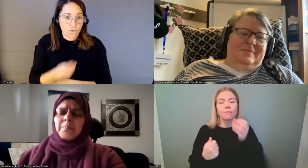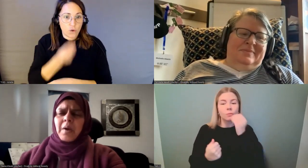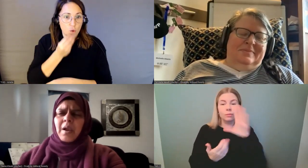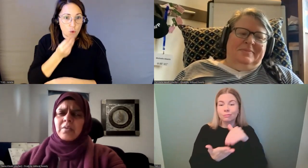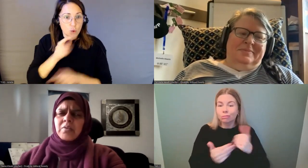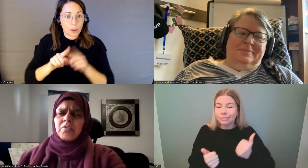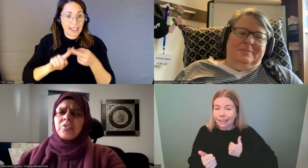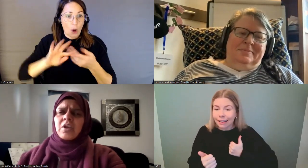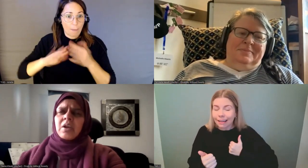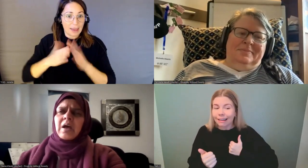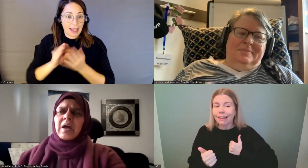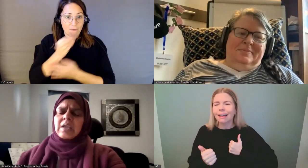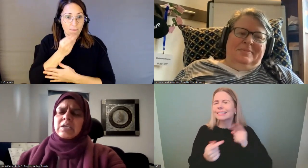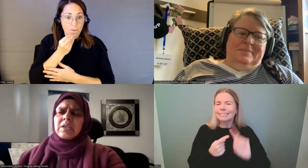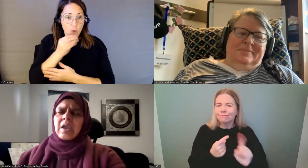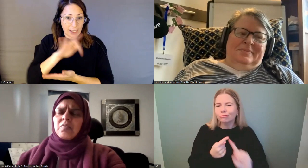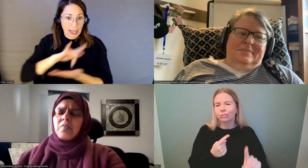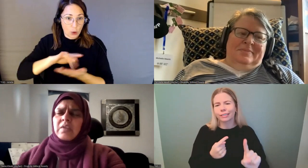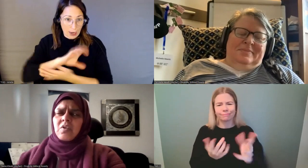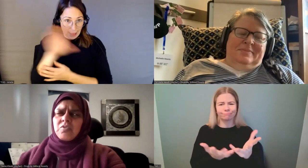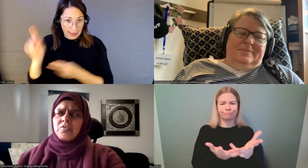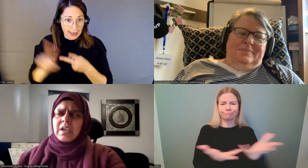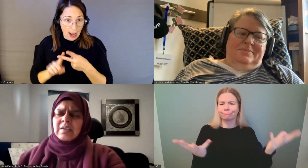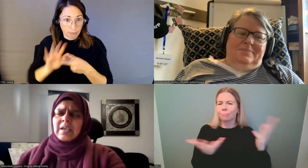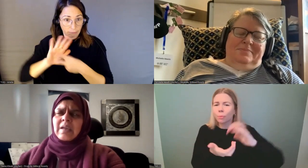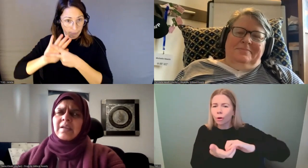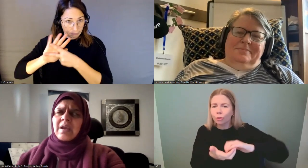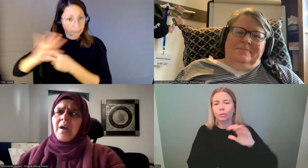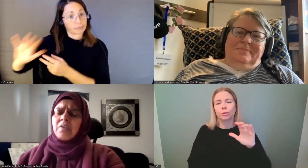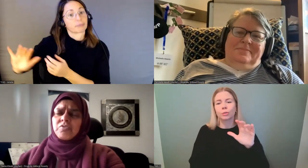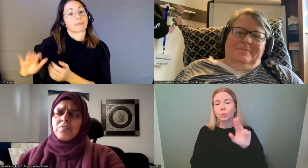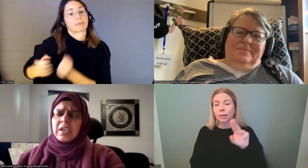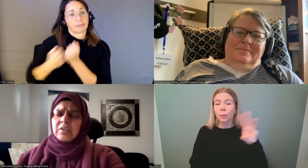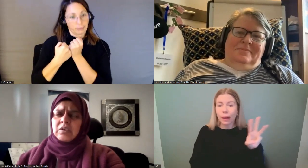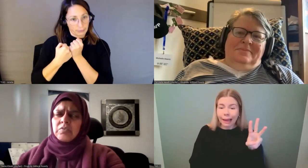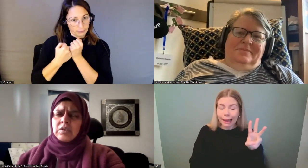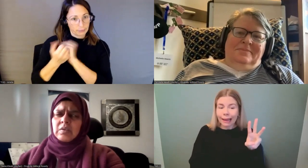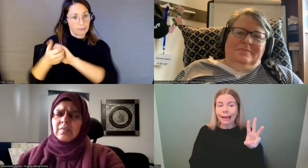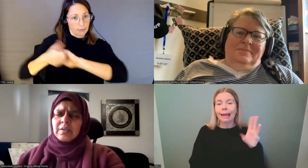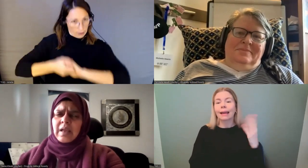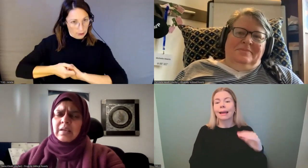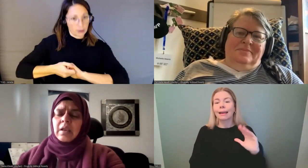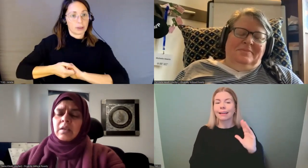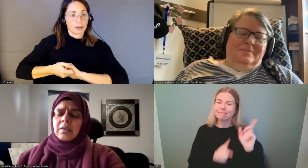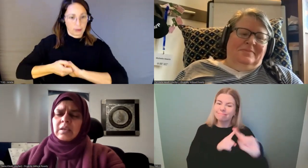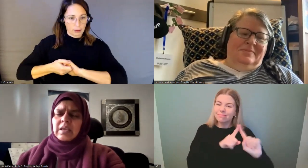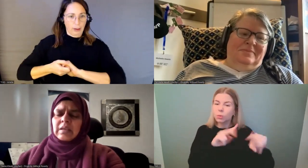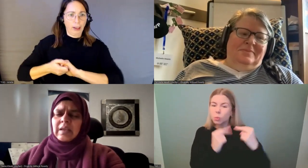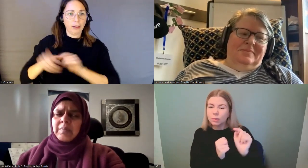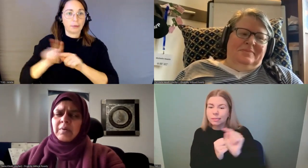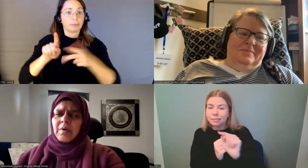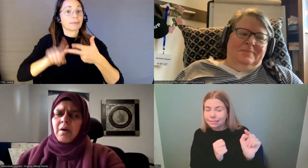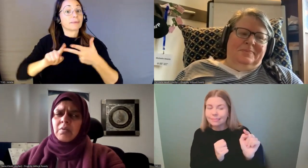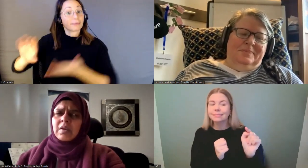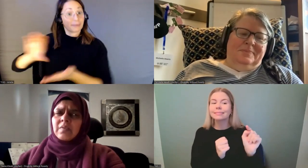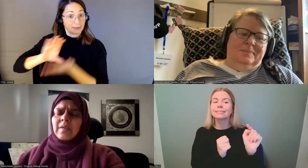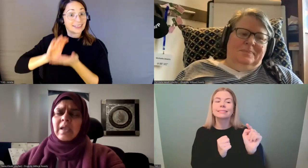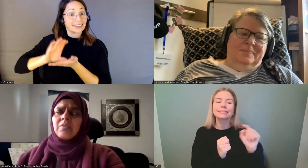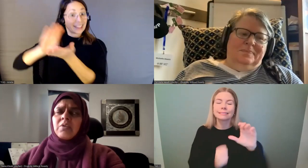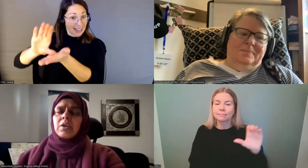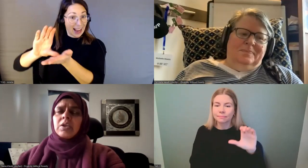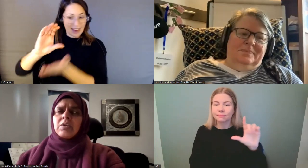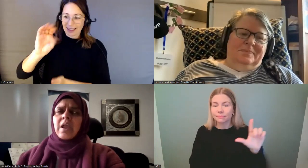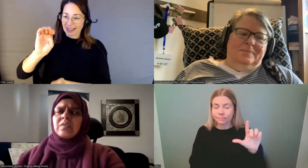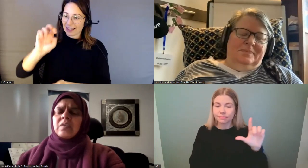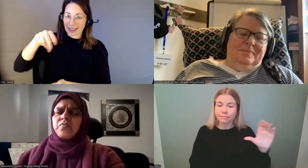friends and partners, United Way Sans Trade Canada, our trade unions like the Canadian Labour Congress